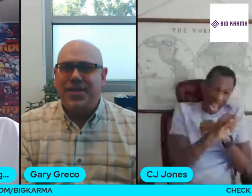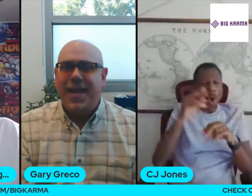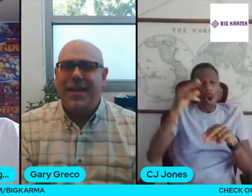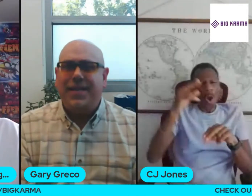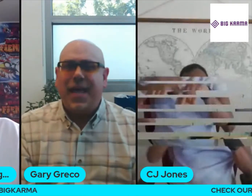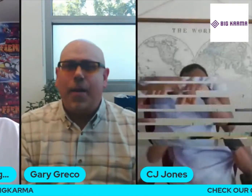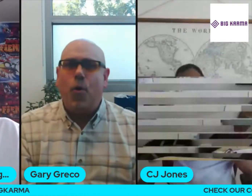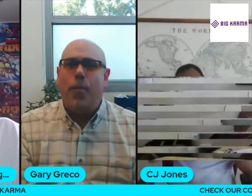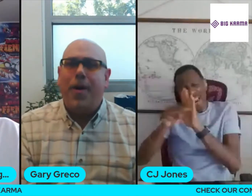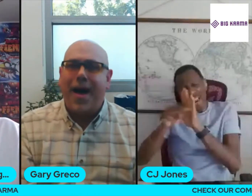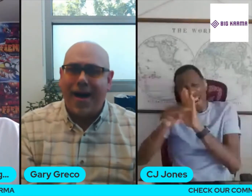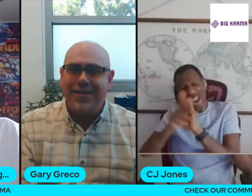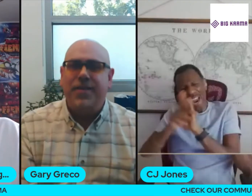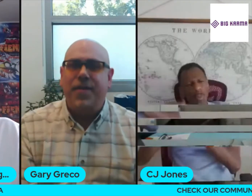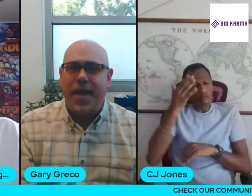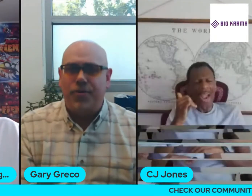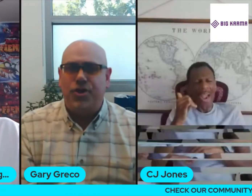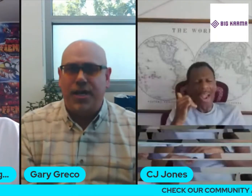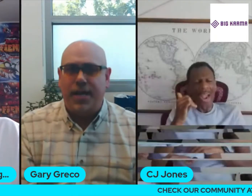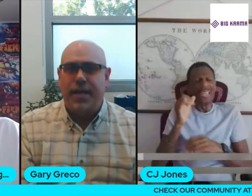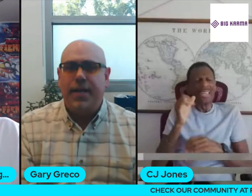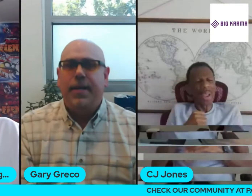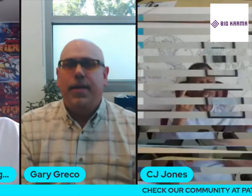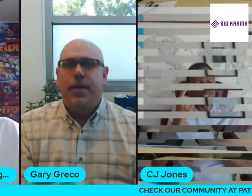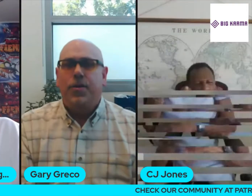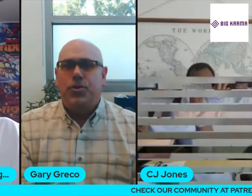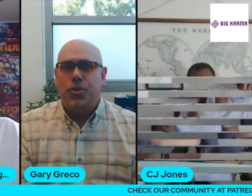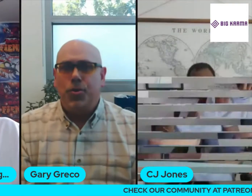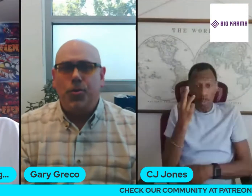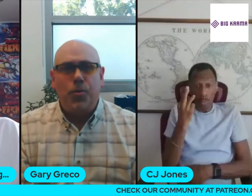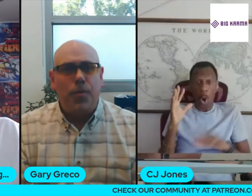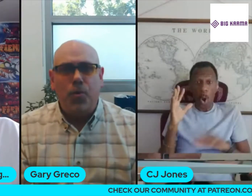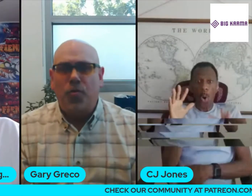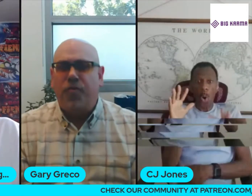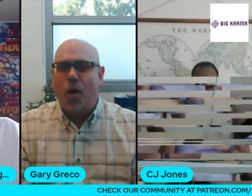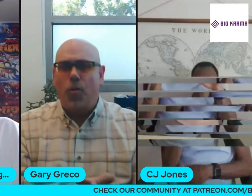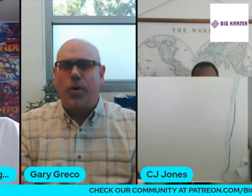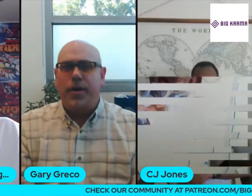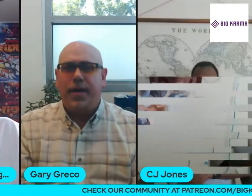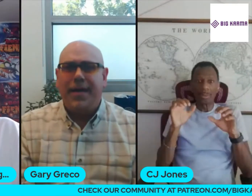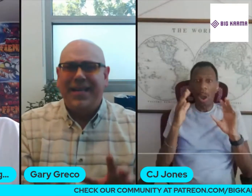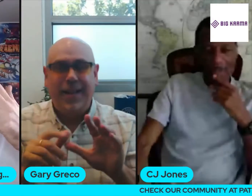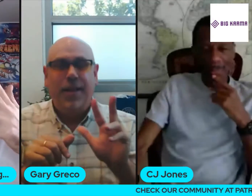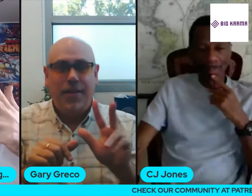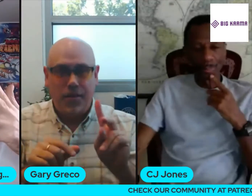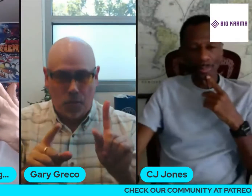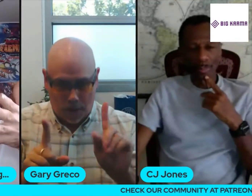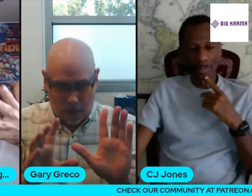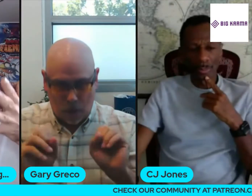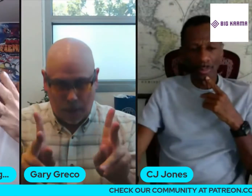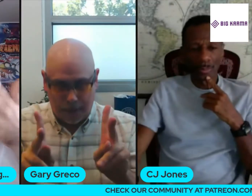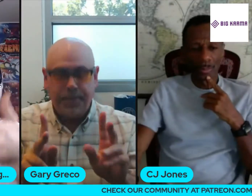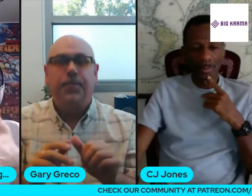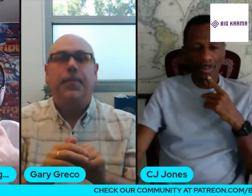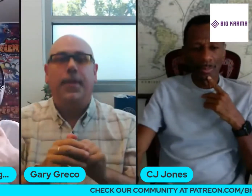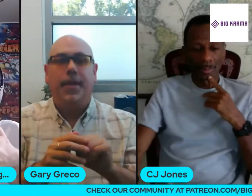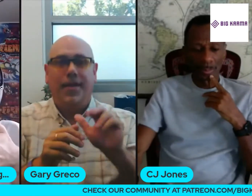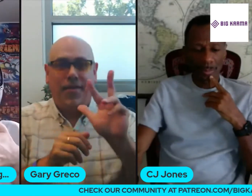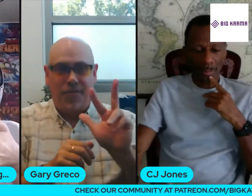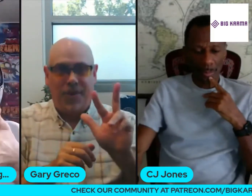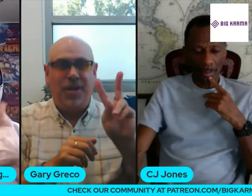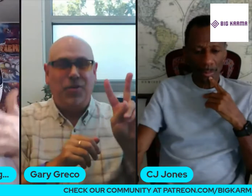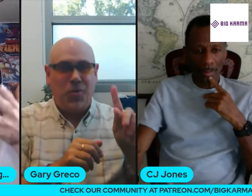it just takes a lot more positive energy to move forward. So, as you